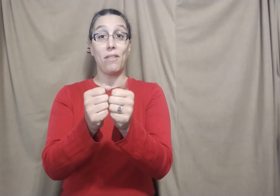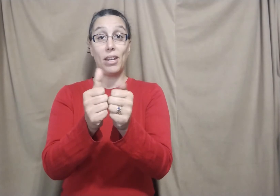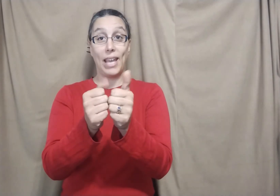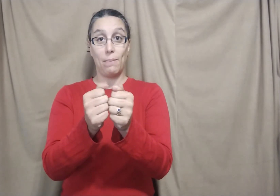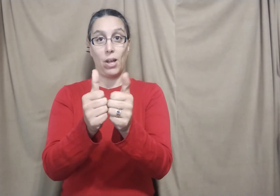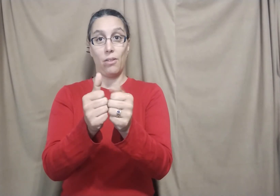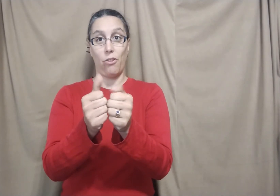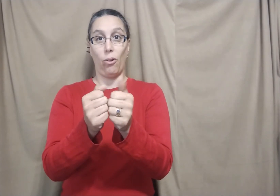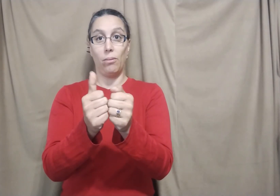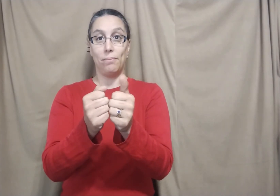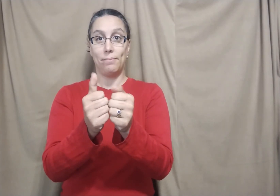game console.